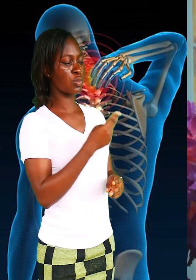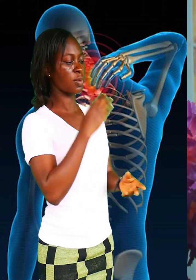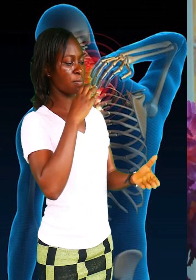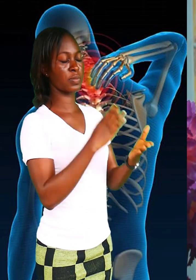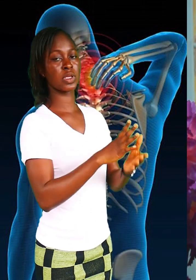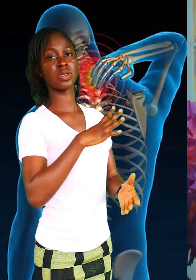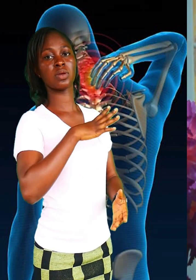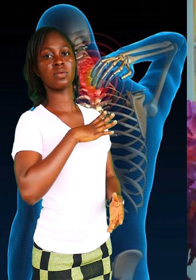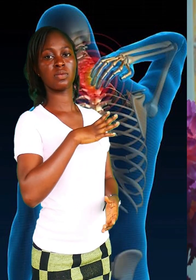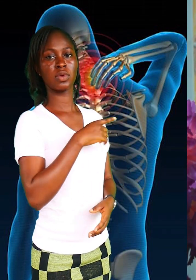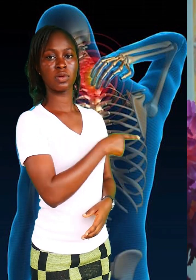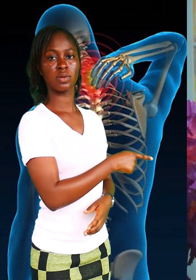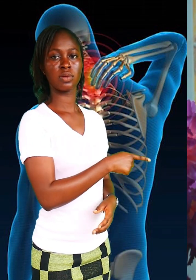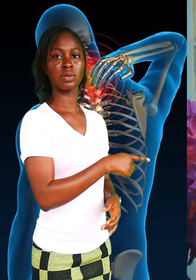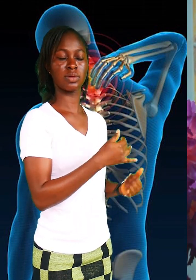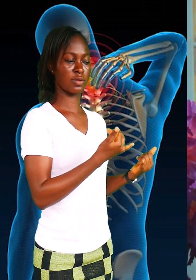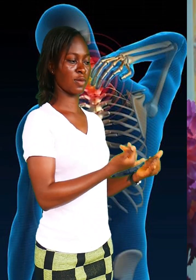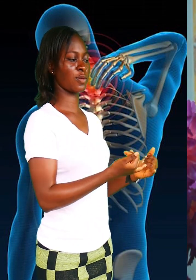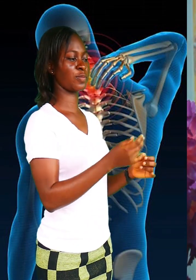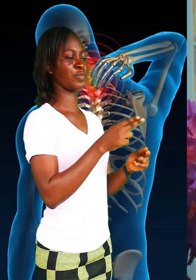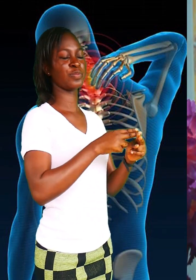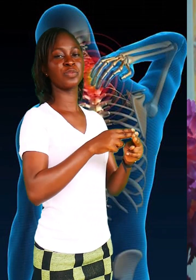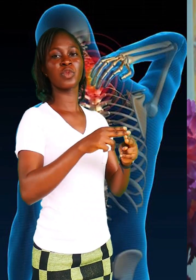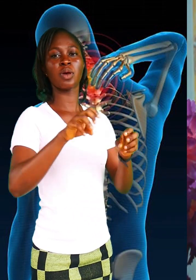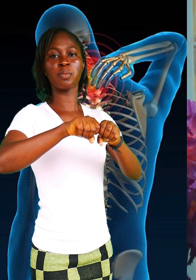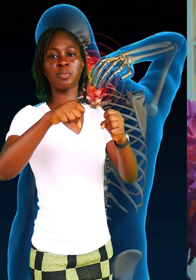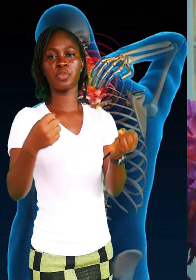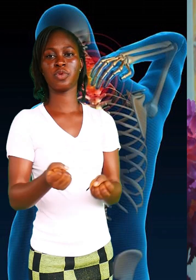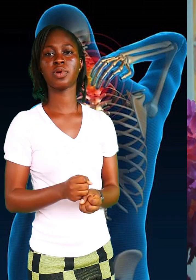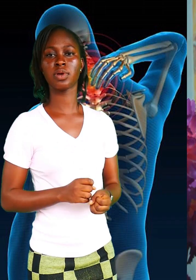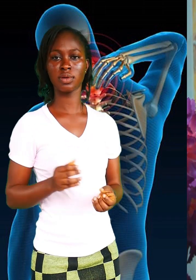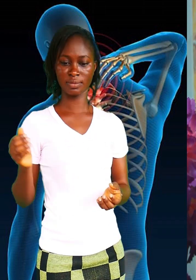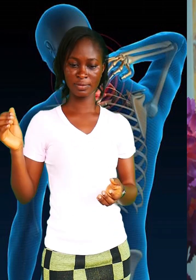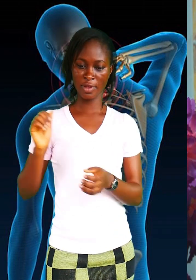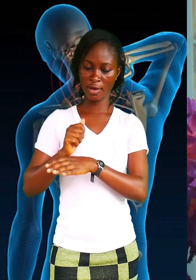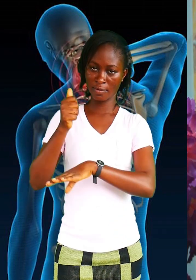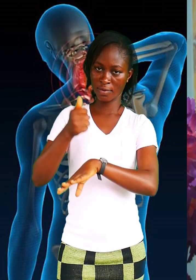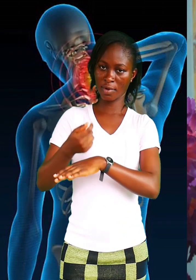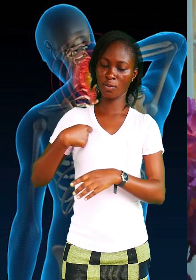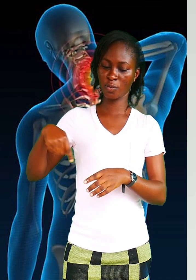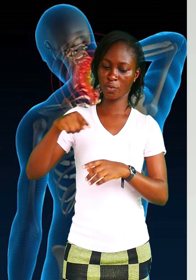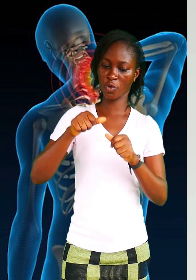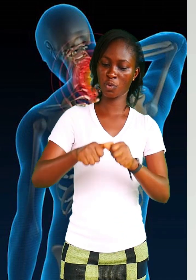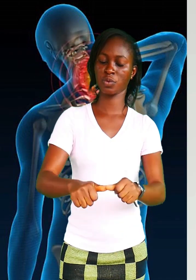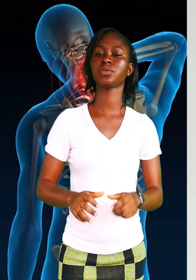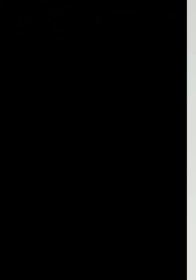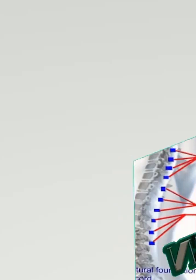na maba ye kwa kwaje enkrato kakra meba ye beto aso twa kakra